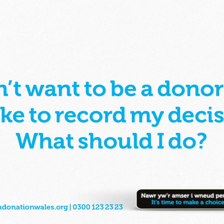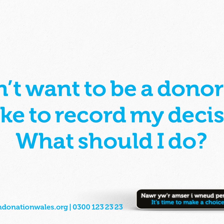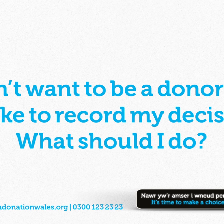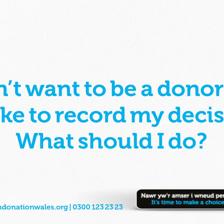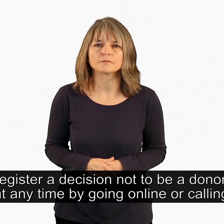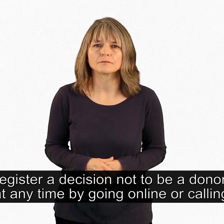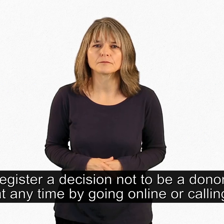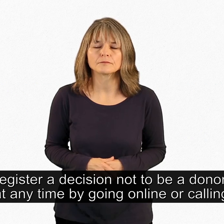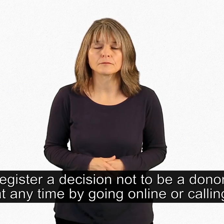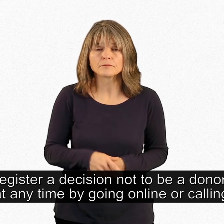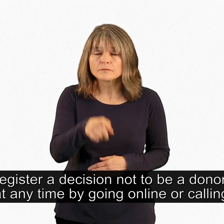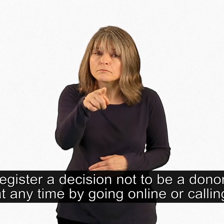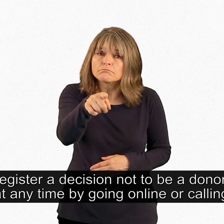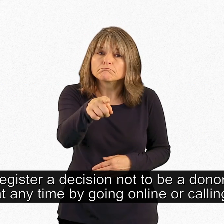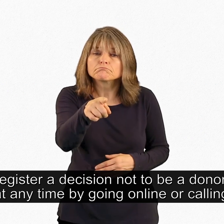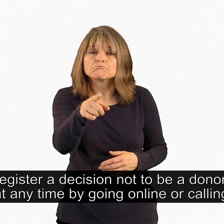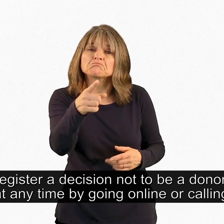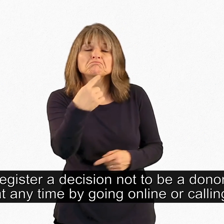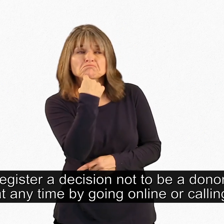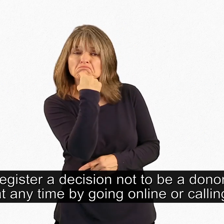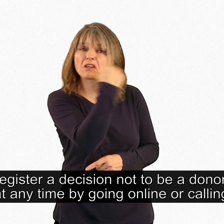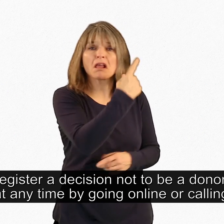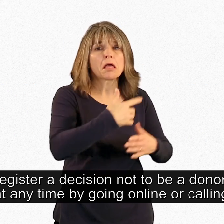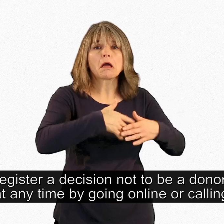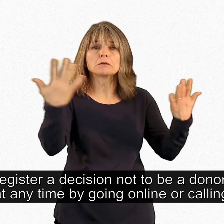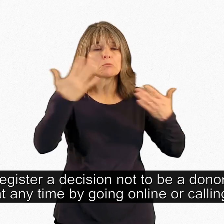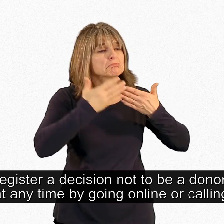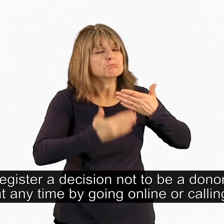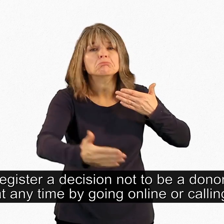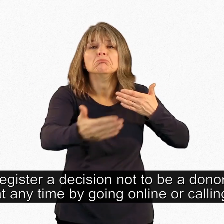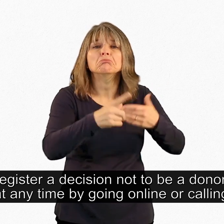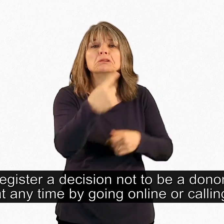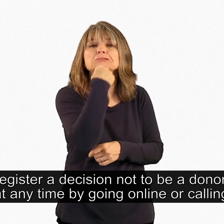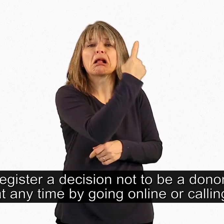You can register a decision not to be a donor, opt-out at any time